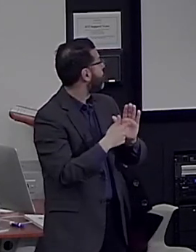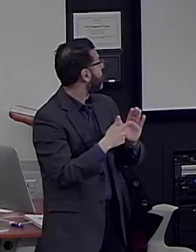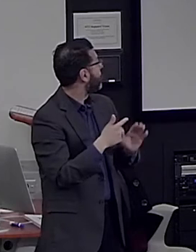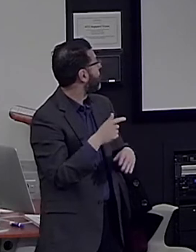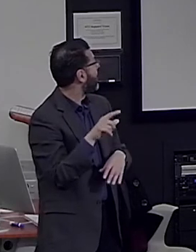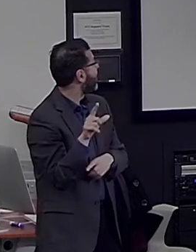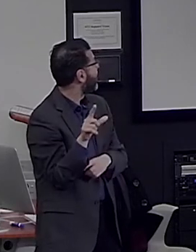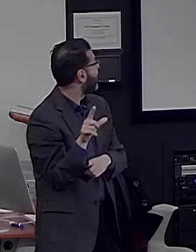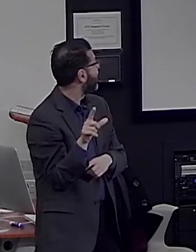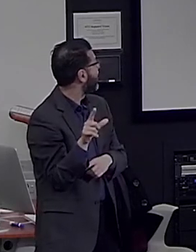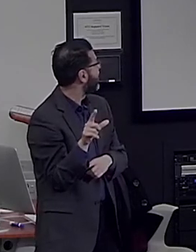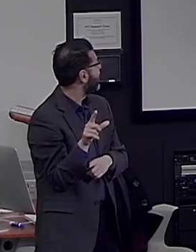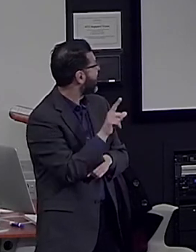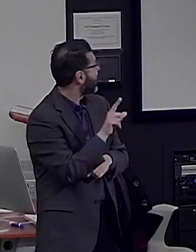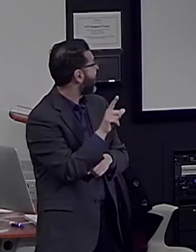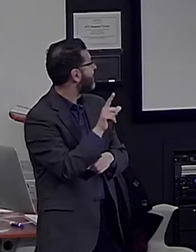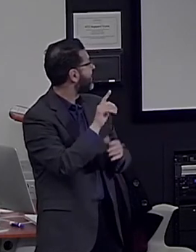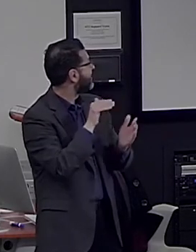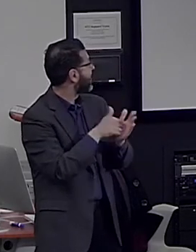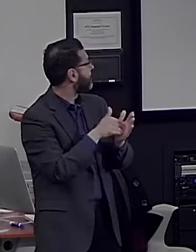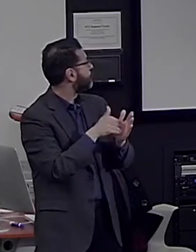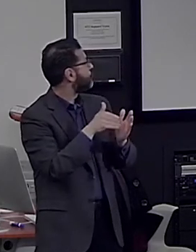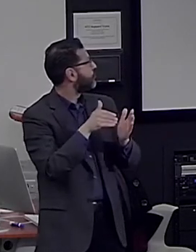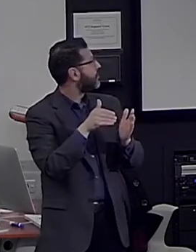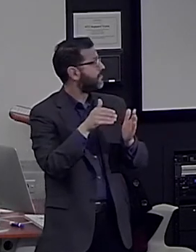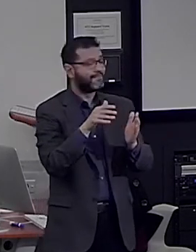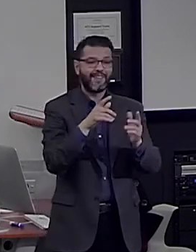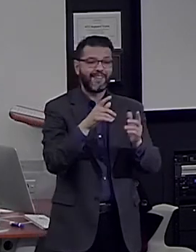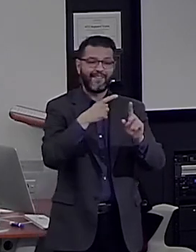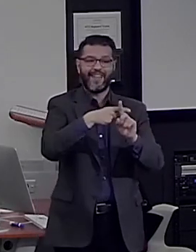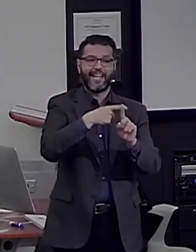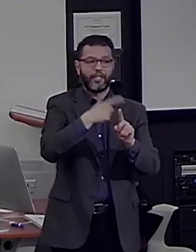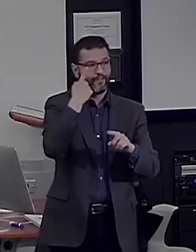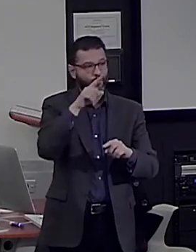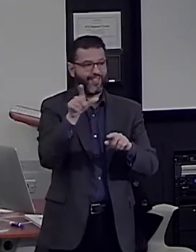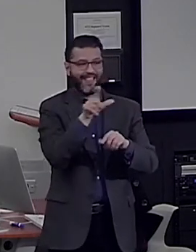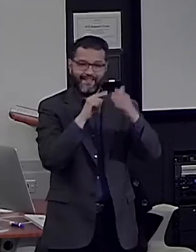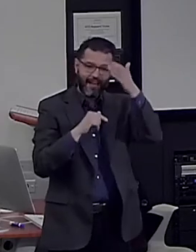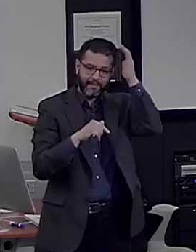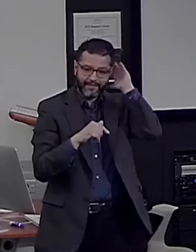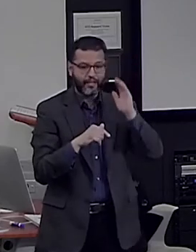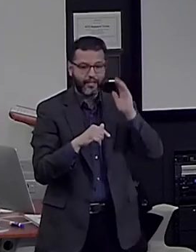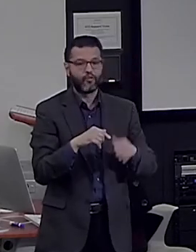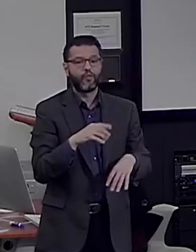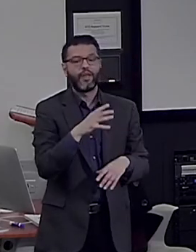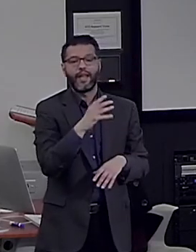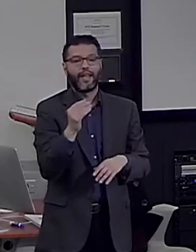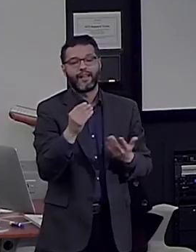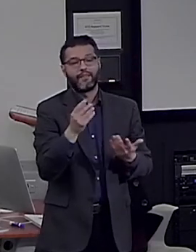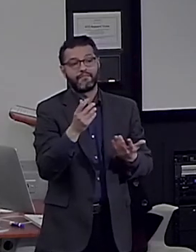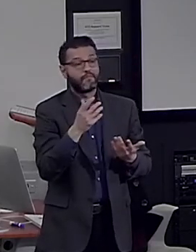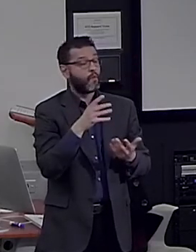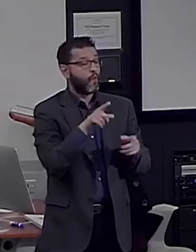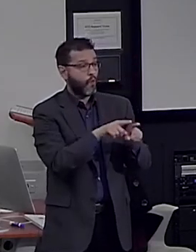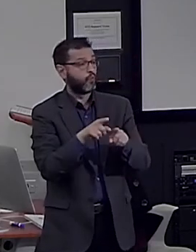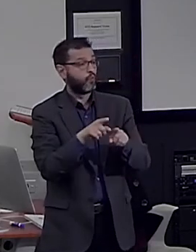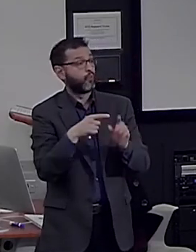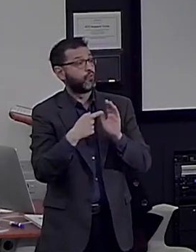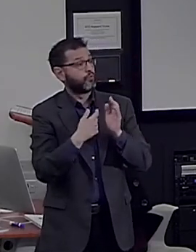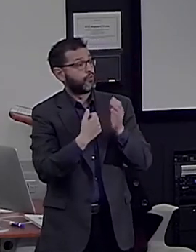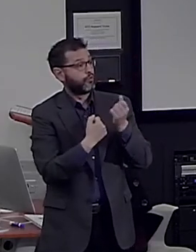syllabic contrast varying in voice onset time they not only supported faster speech processing in the left